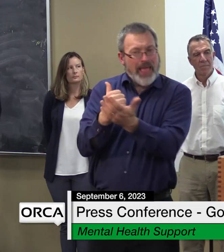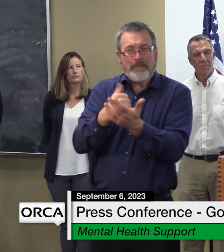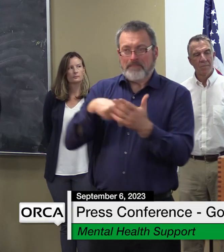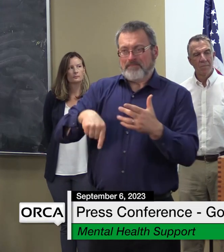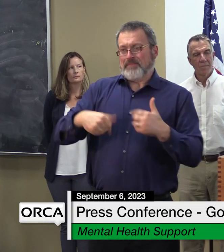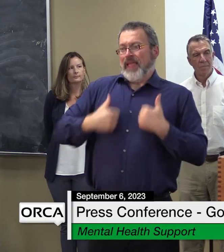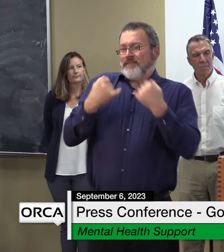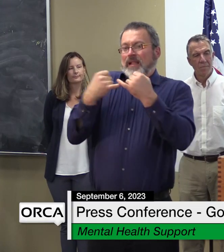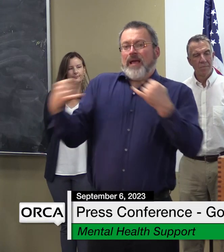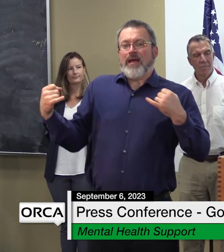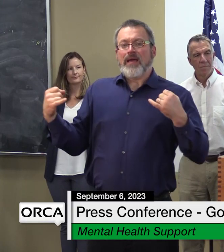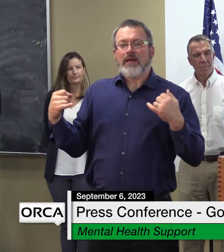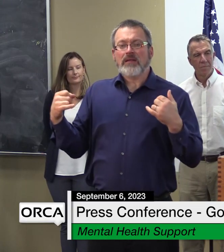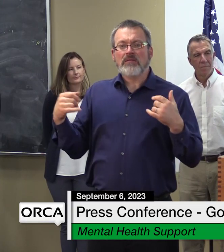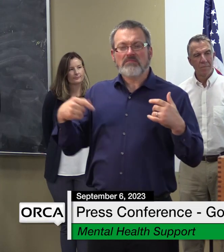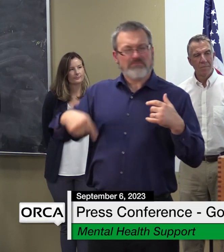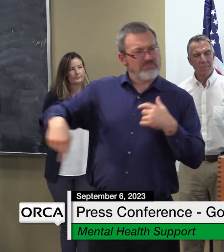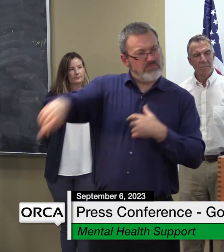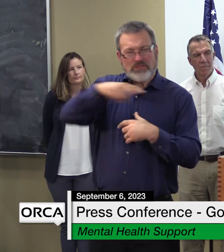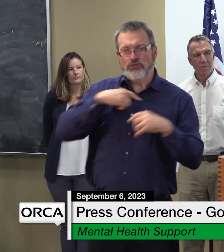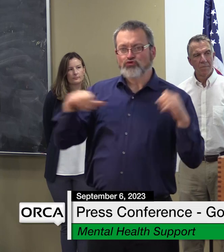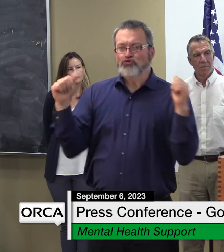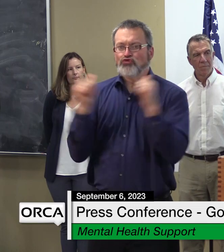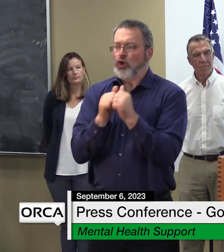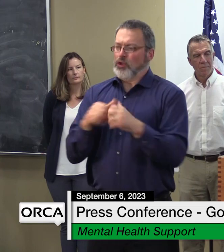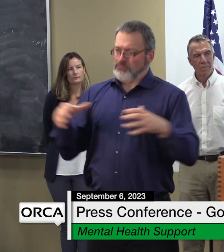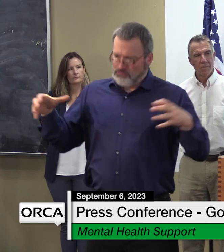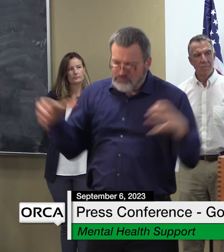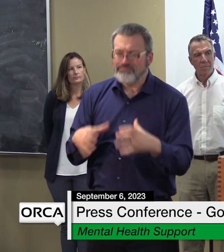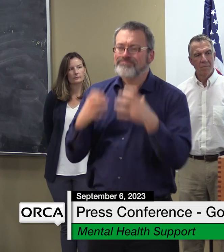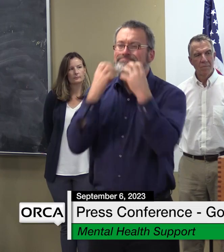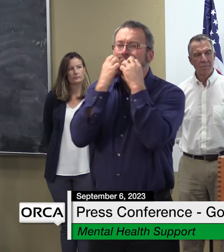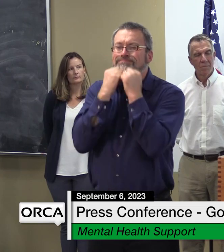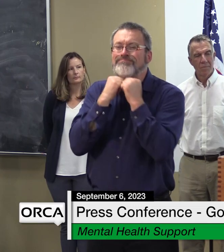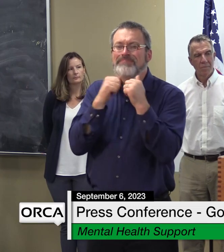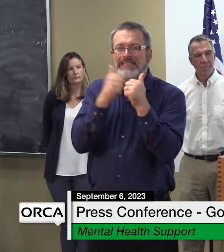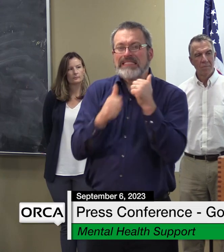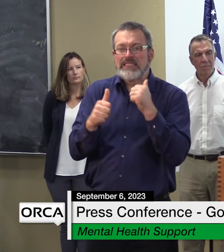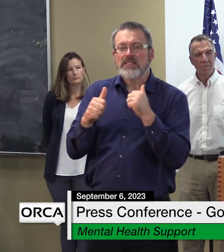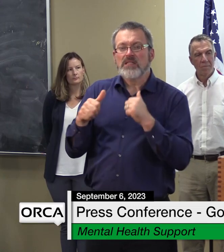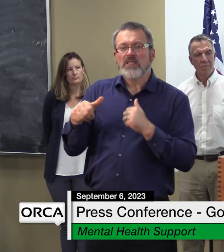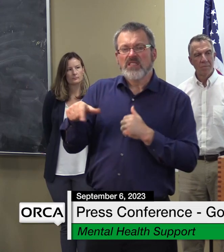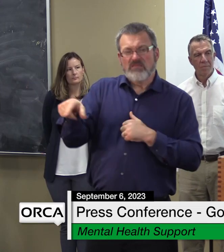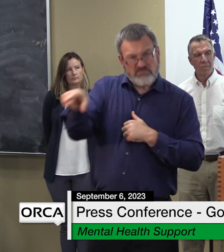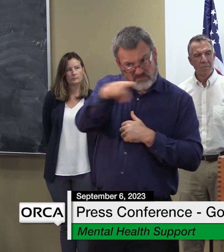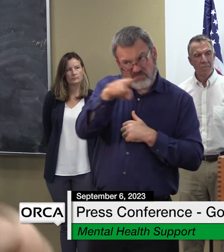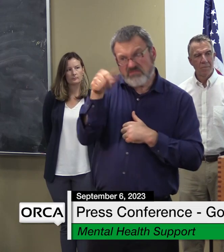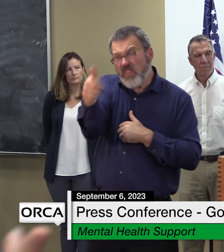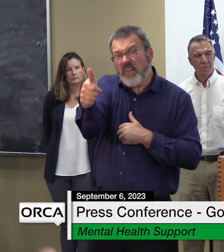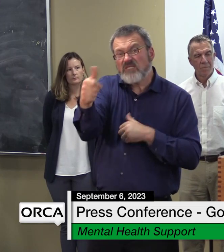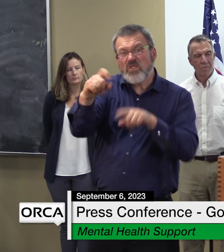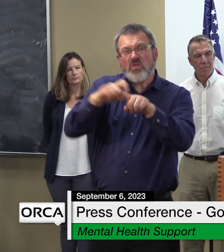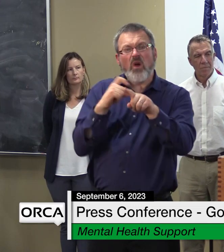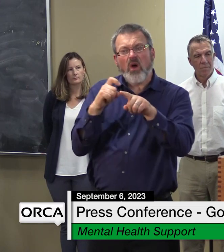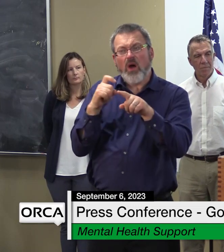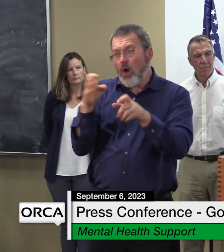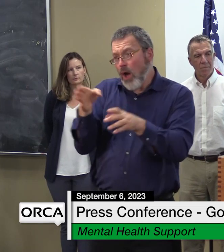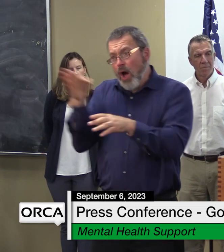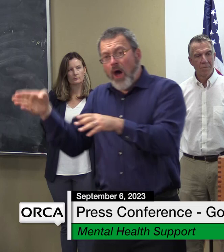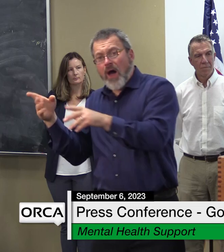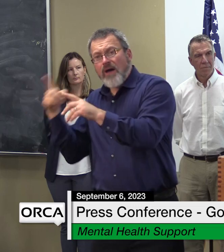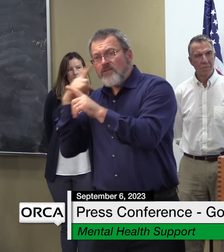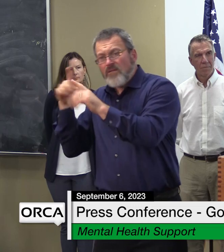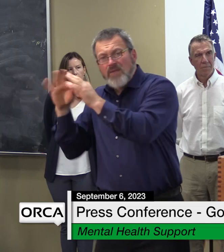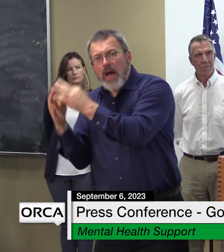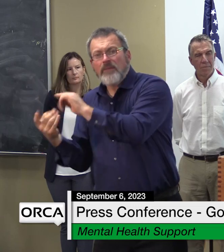collective strength and compassion. Your courage in reaching out, whether for yourself or someone else, keeps us going strong, ready to listen,